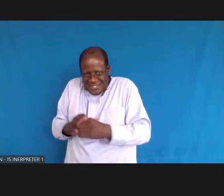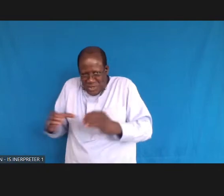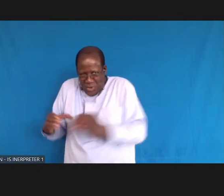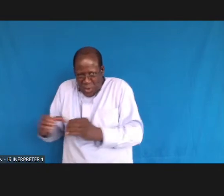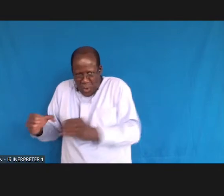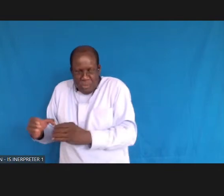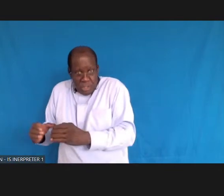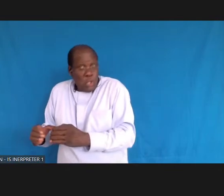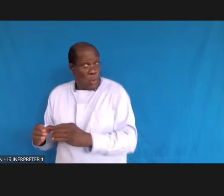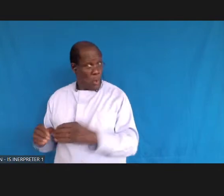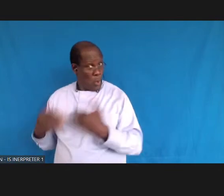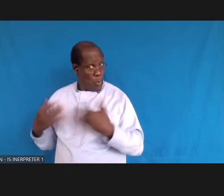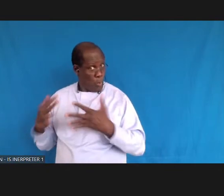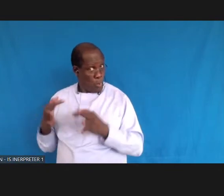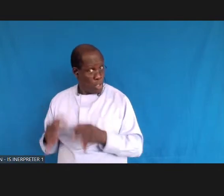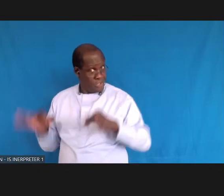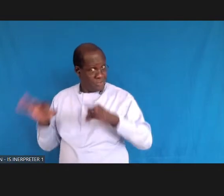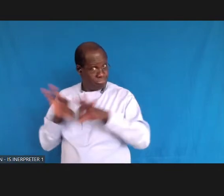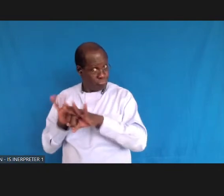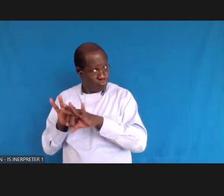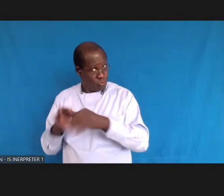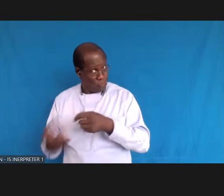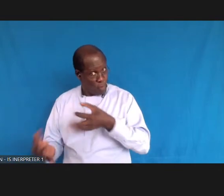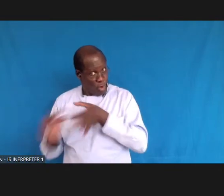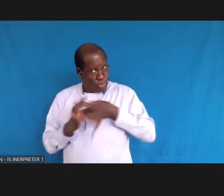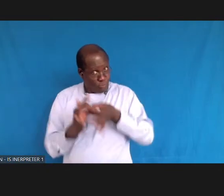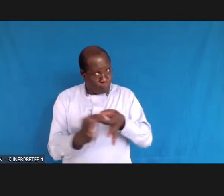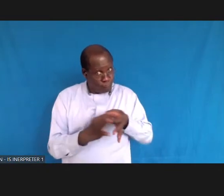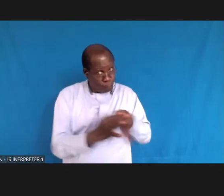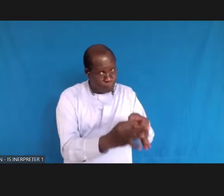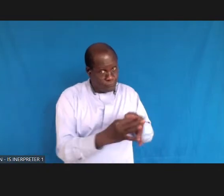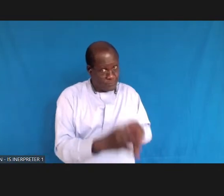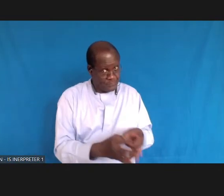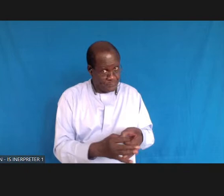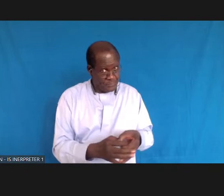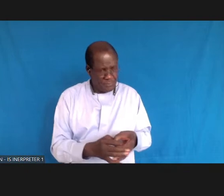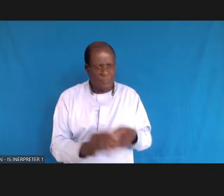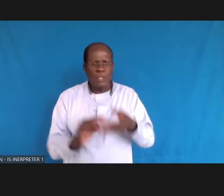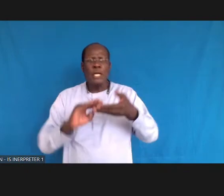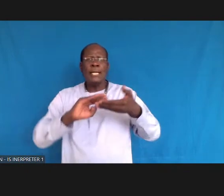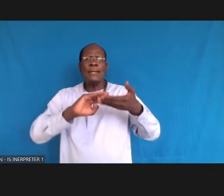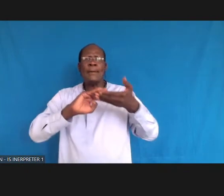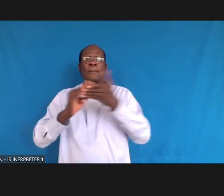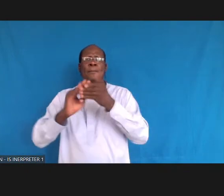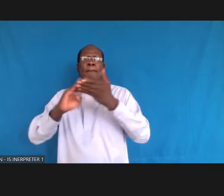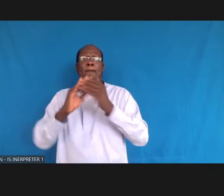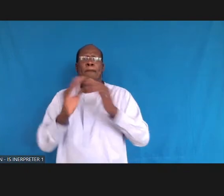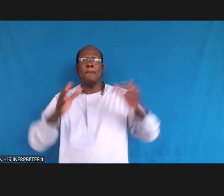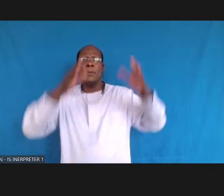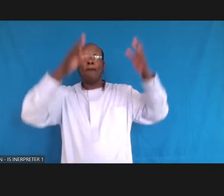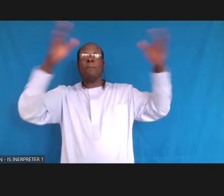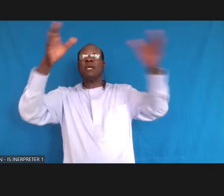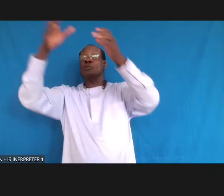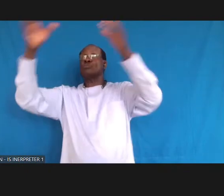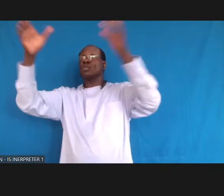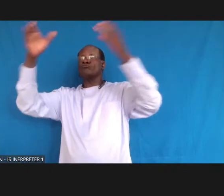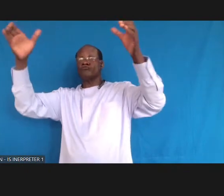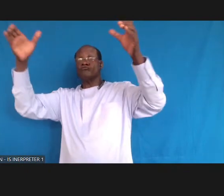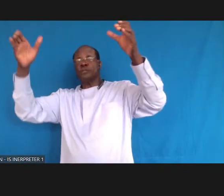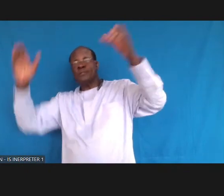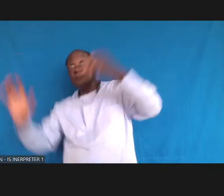important for us to interact with this major institution, that is the ministry, the department, and agency,